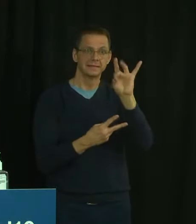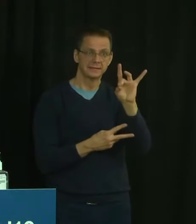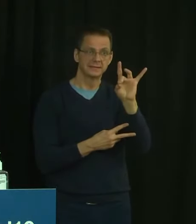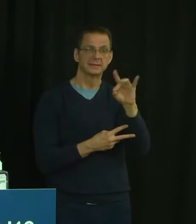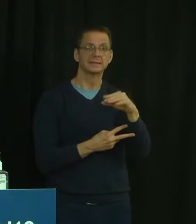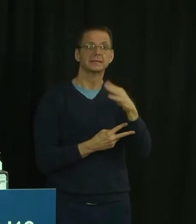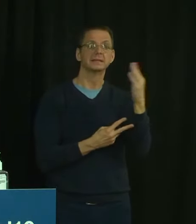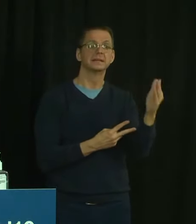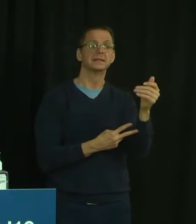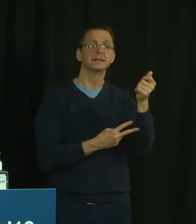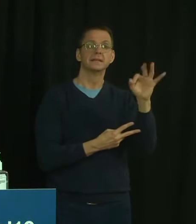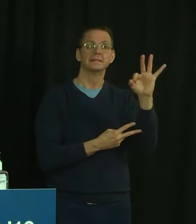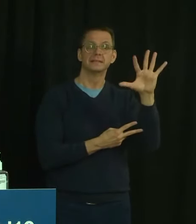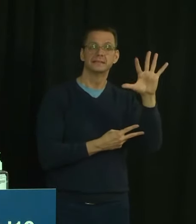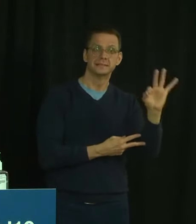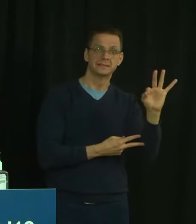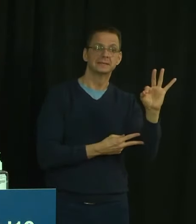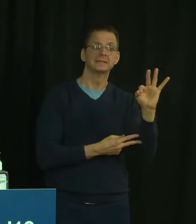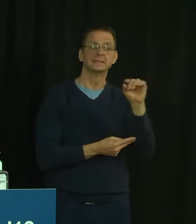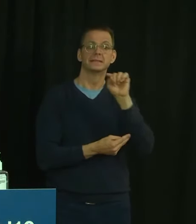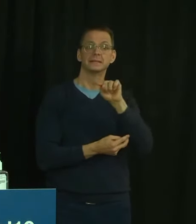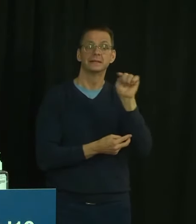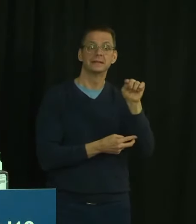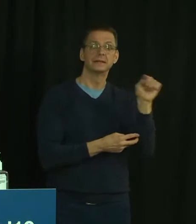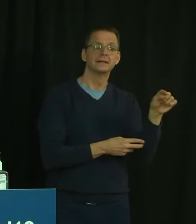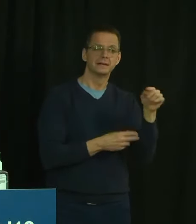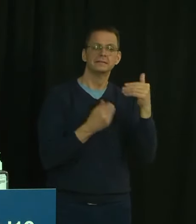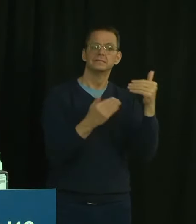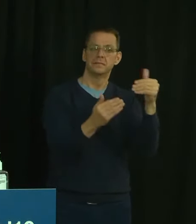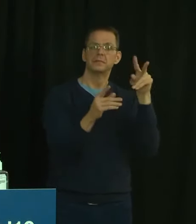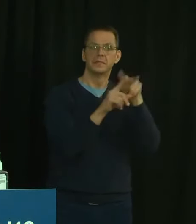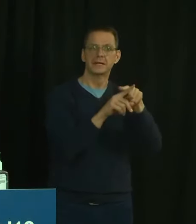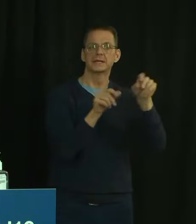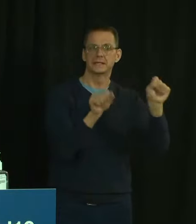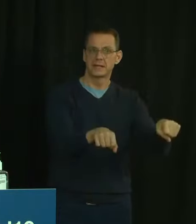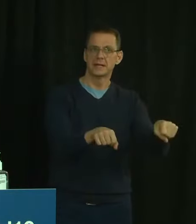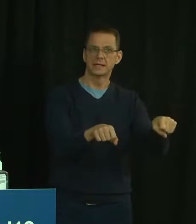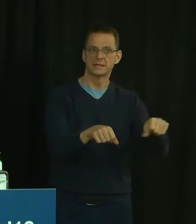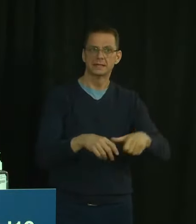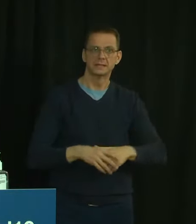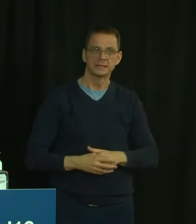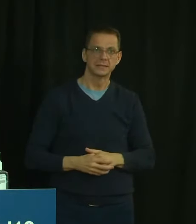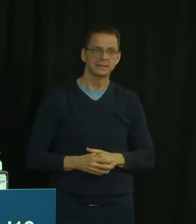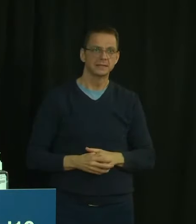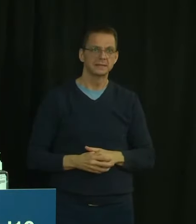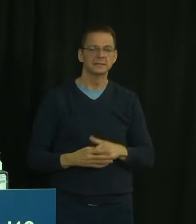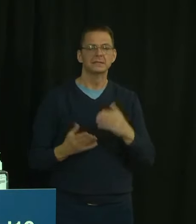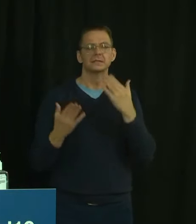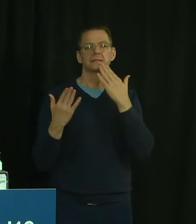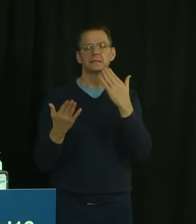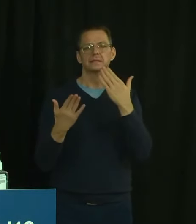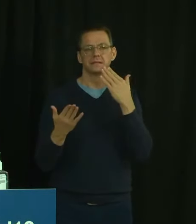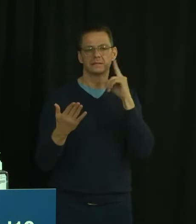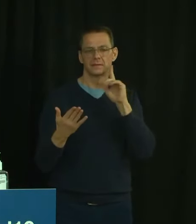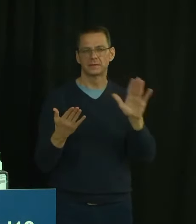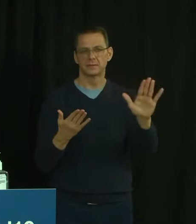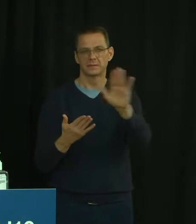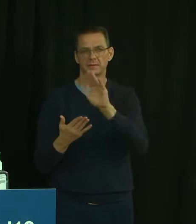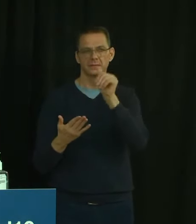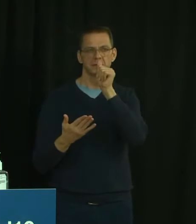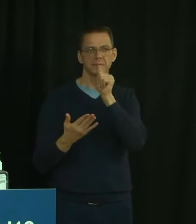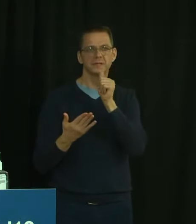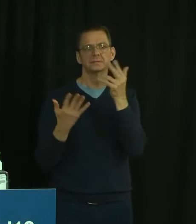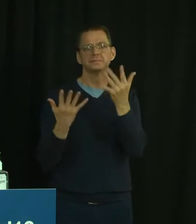way. We are not requiring a doctor's note or other proof of one of these conditions to get high-risk individuals vaccinated